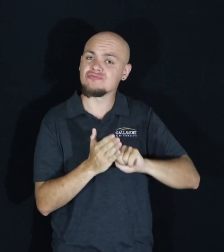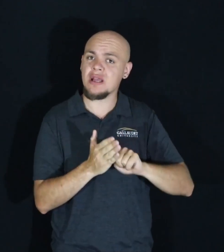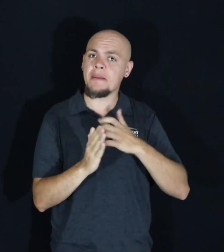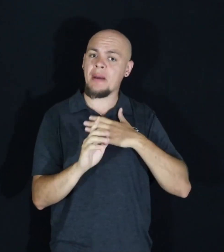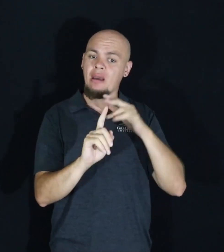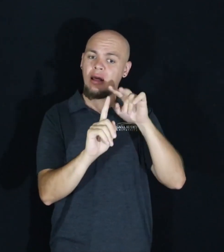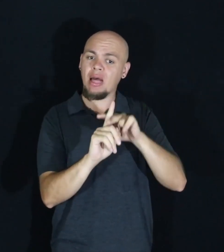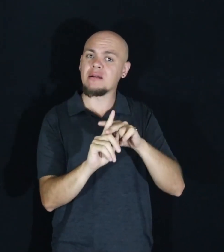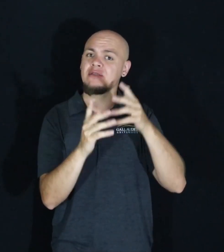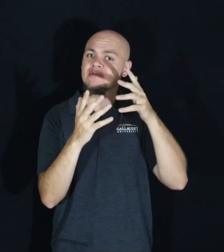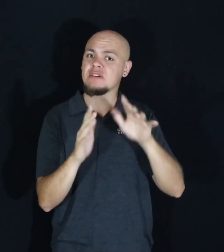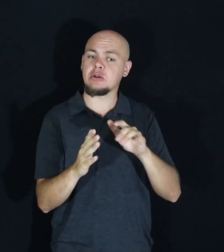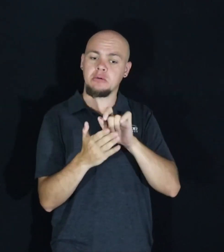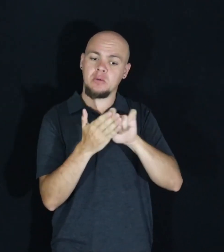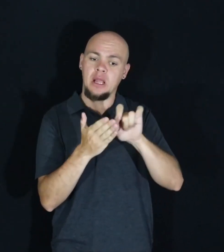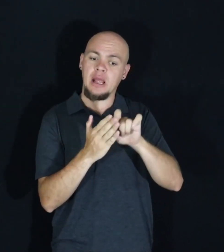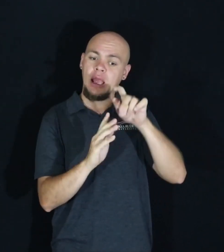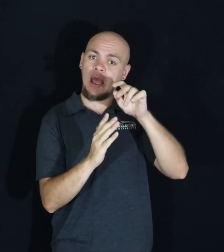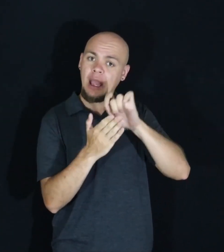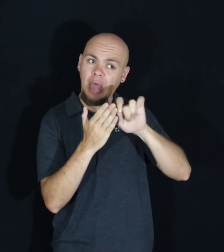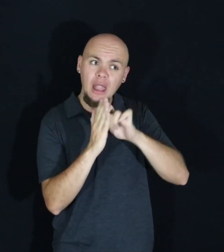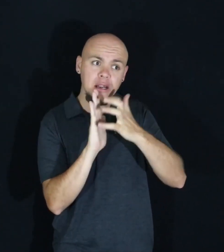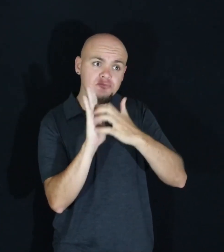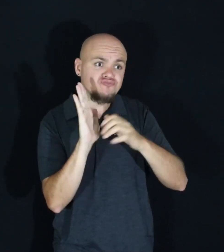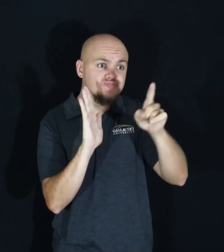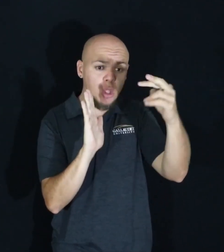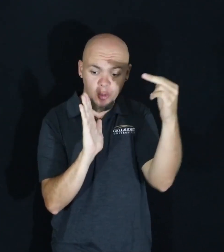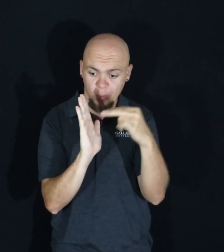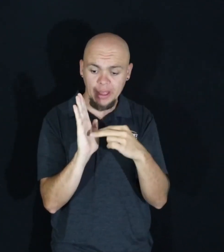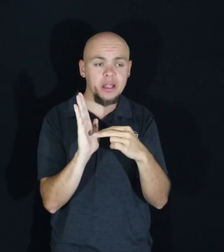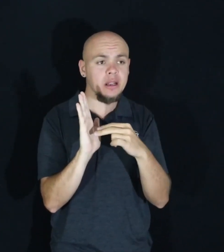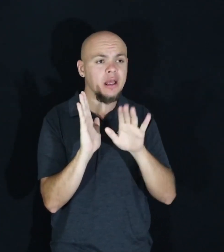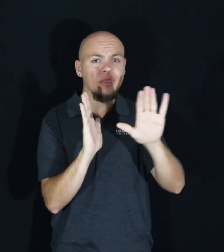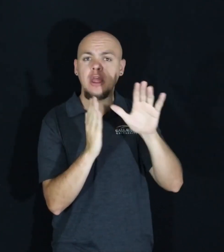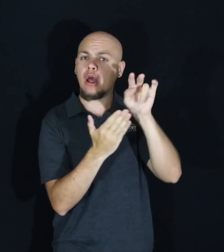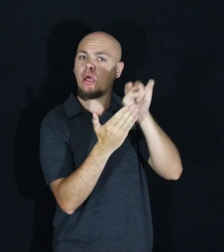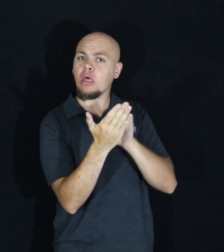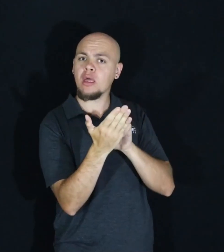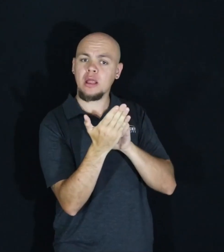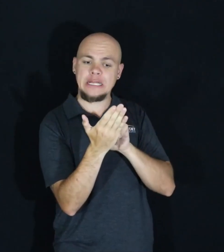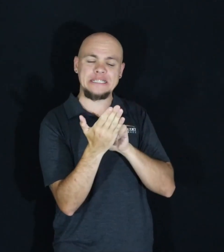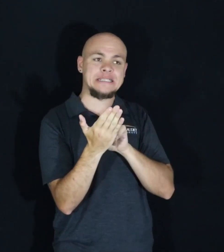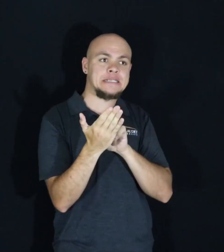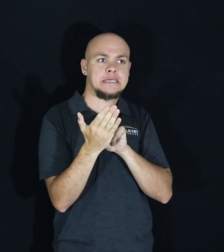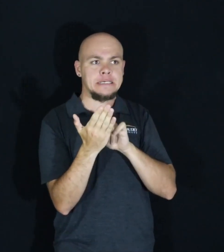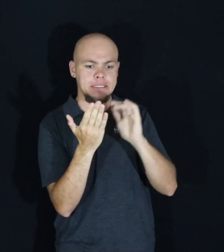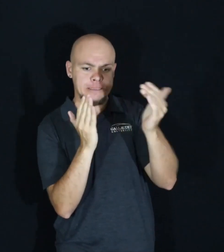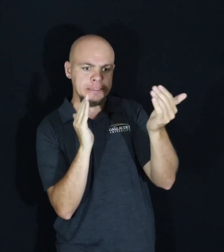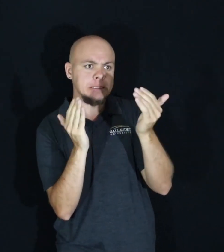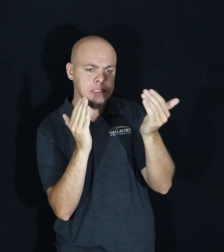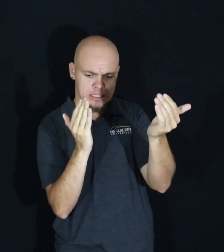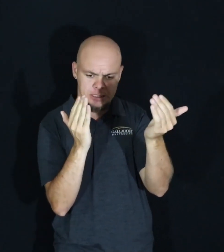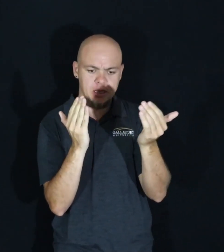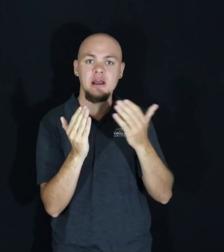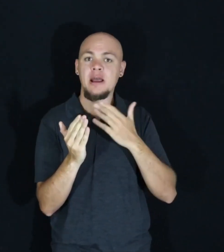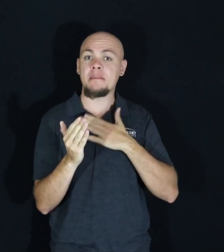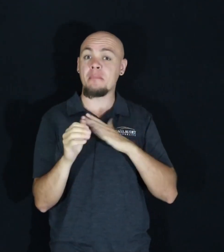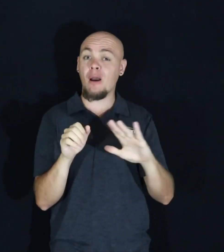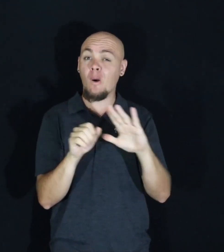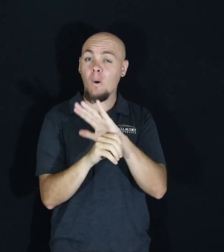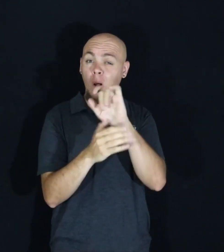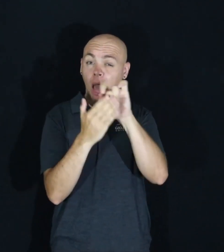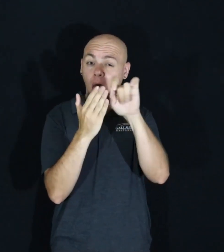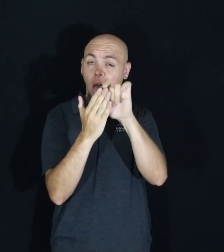would write my essays, have my friends read them, and I would read theirs. Inevitably, I would go back and delete my whole